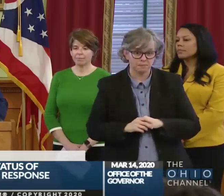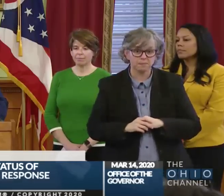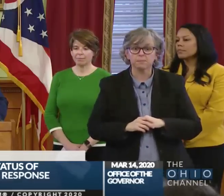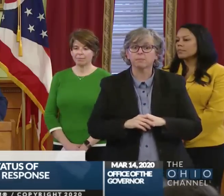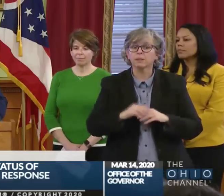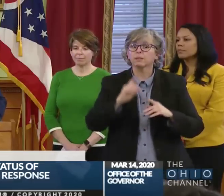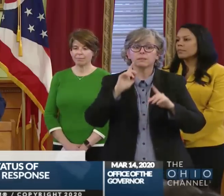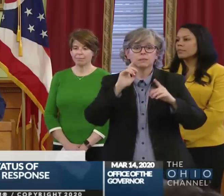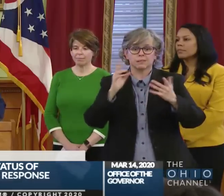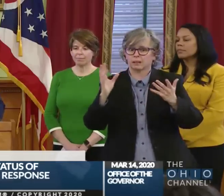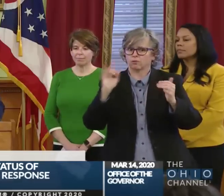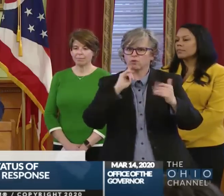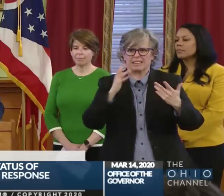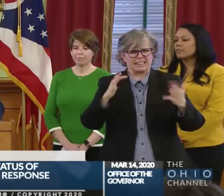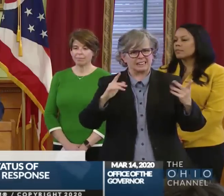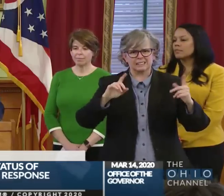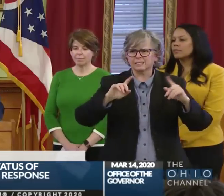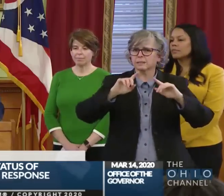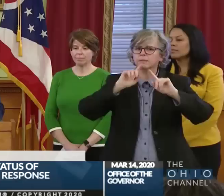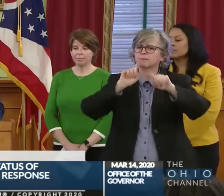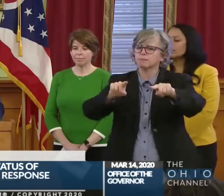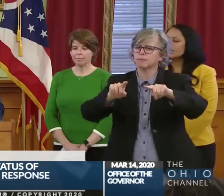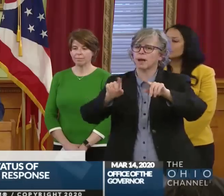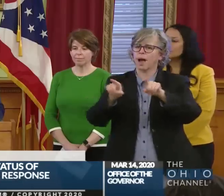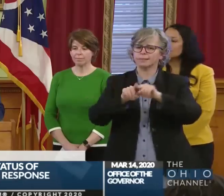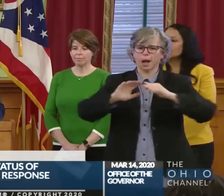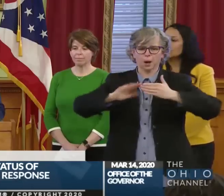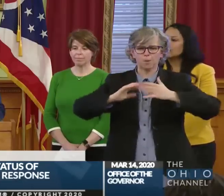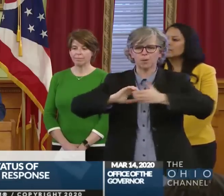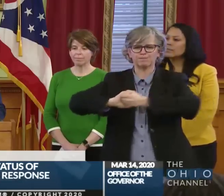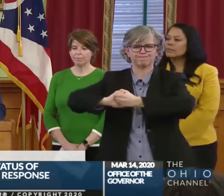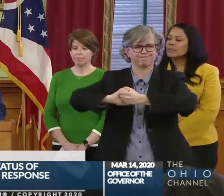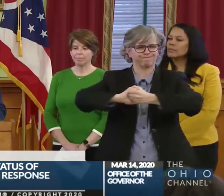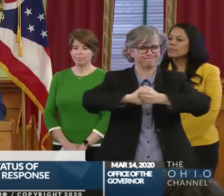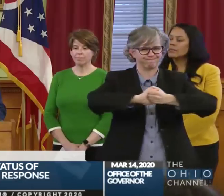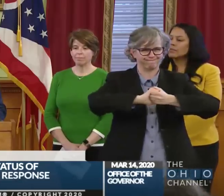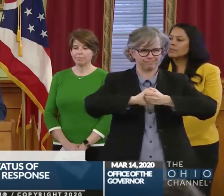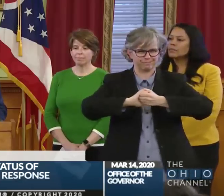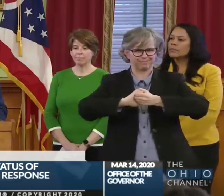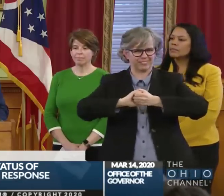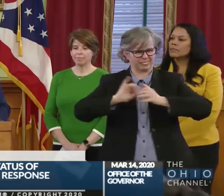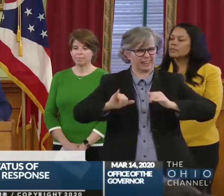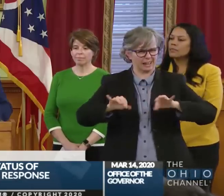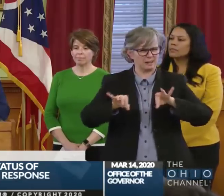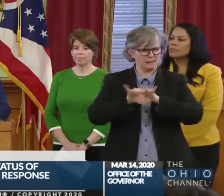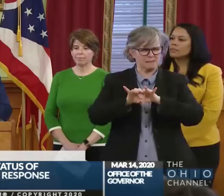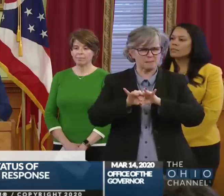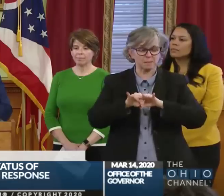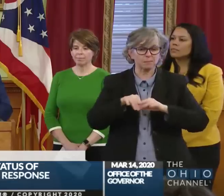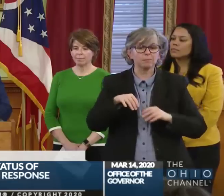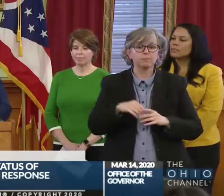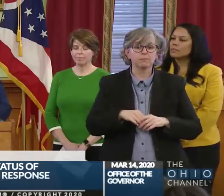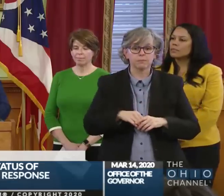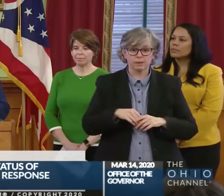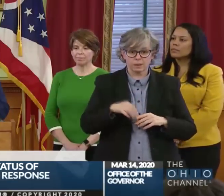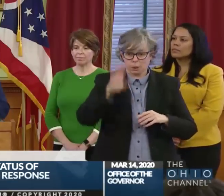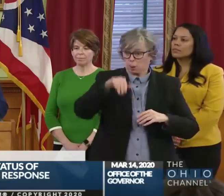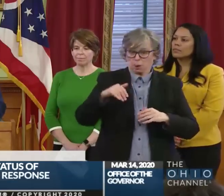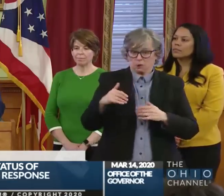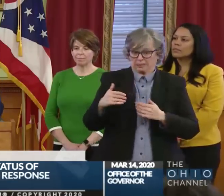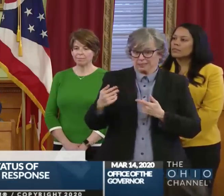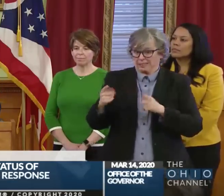crisis. We know that there is a tendency when a crisis hits to look to yourself.